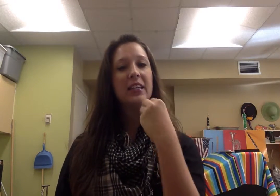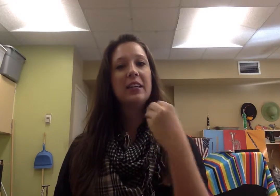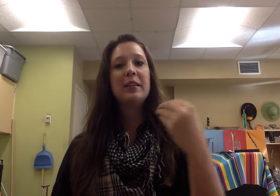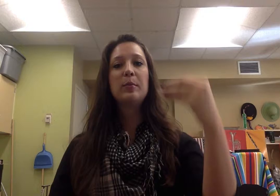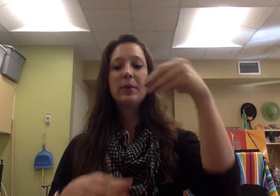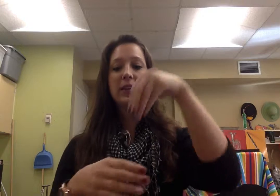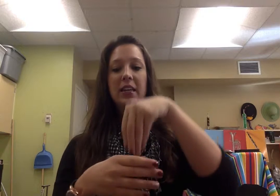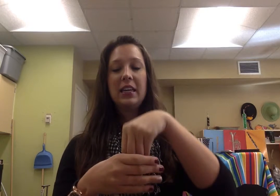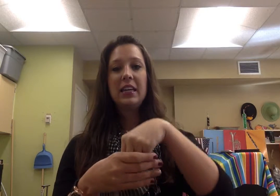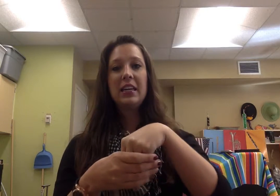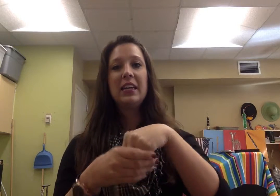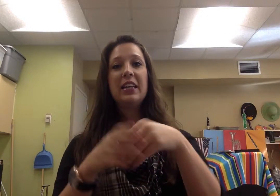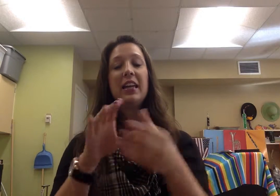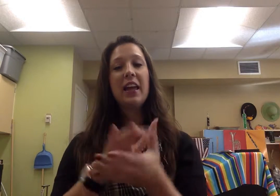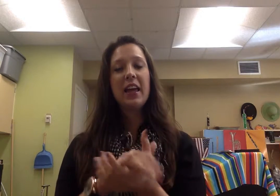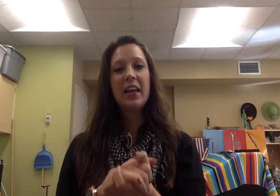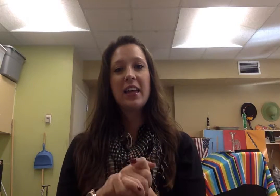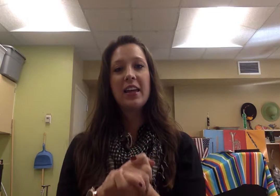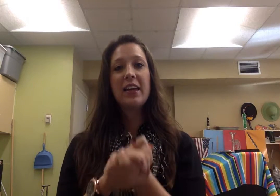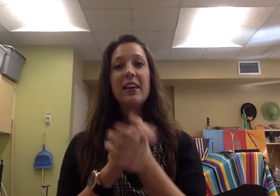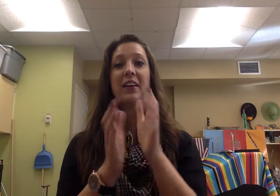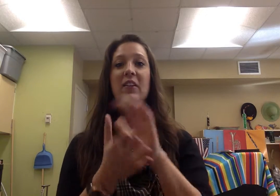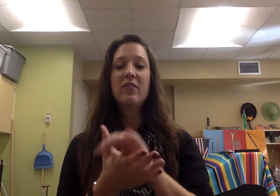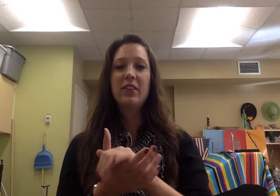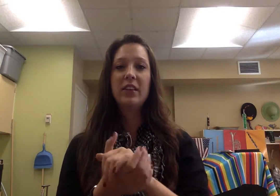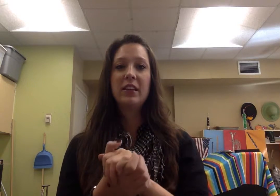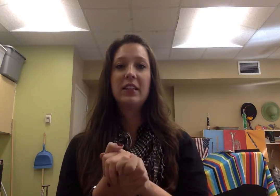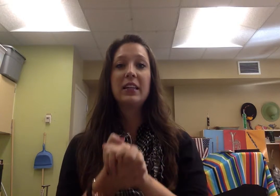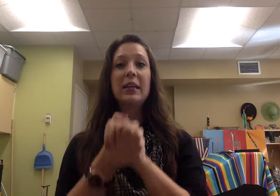Sleep in heaven.